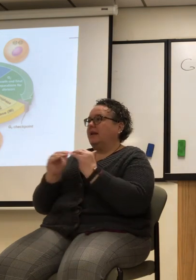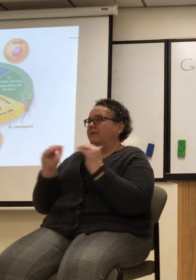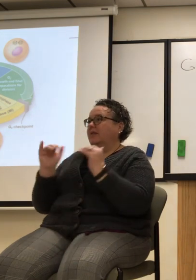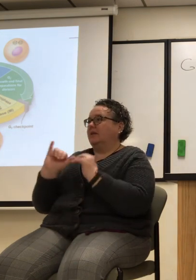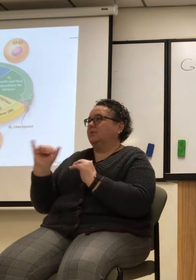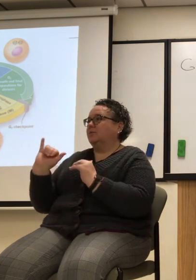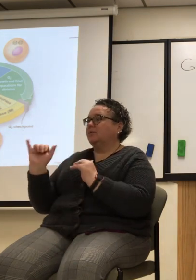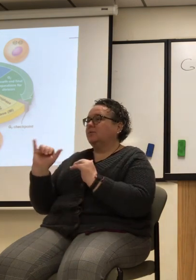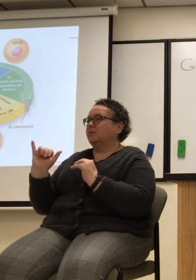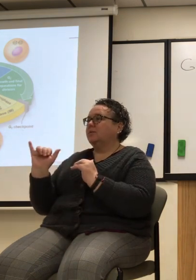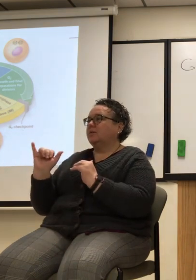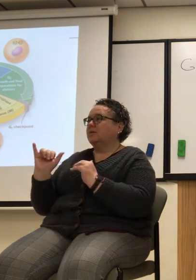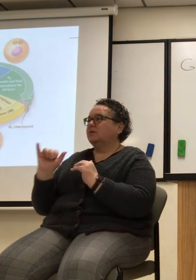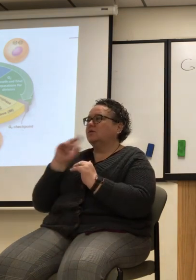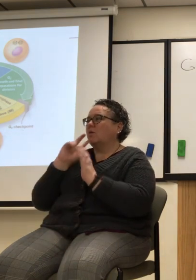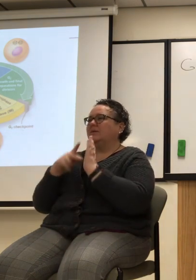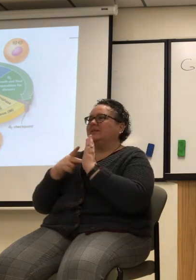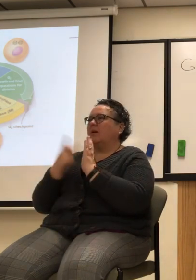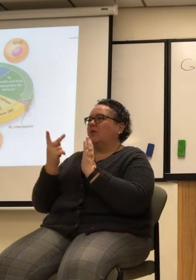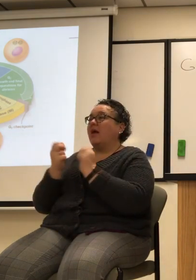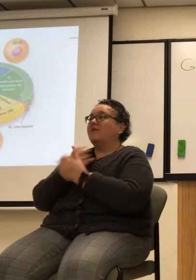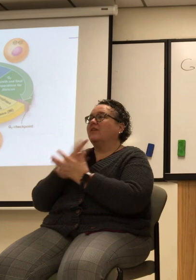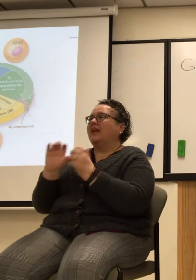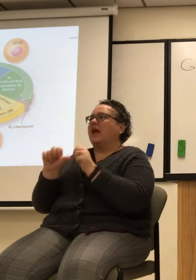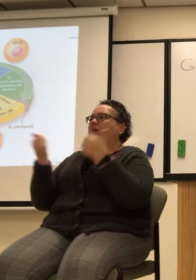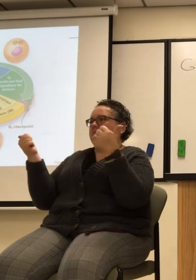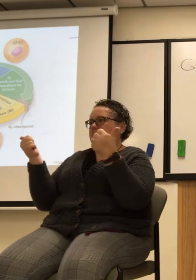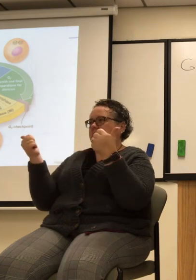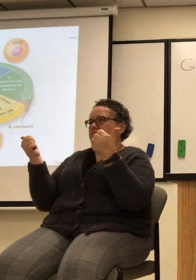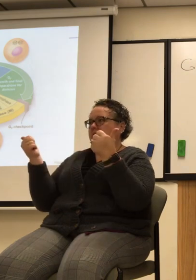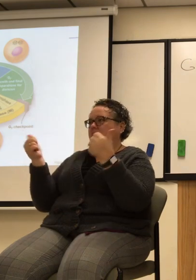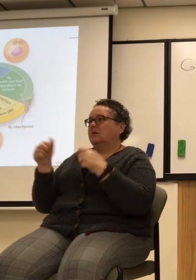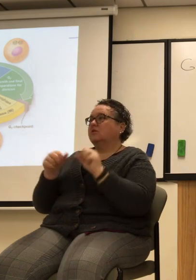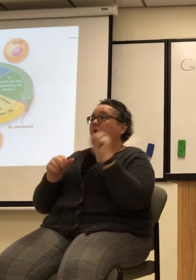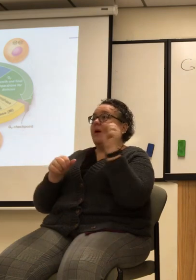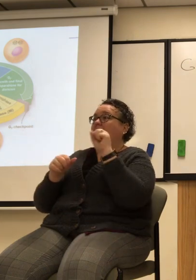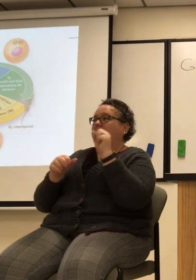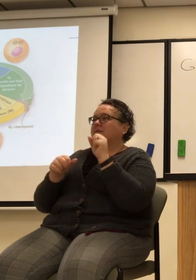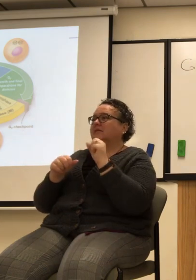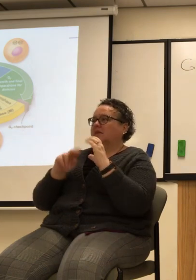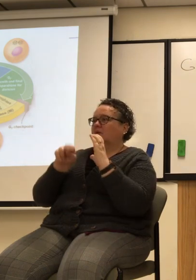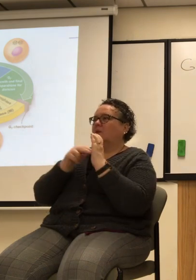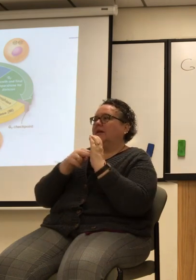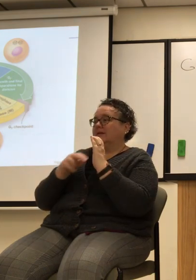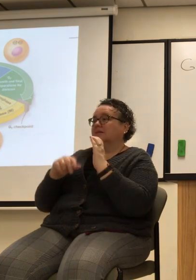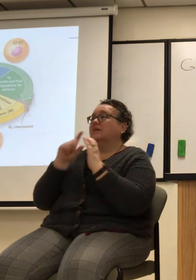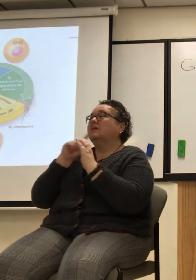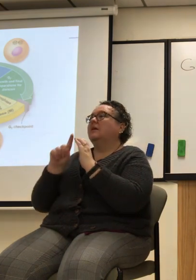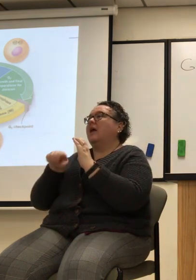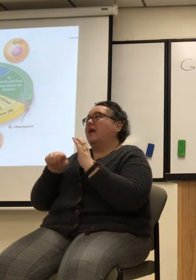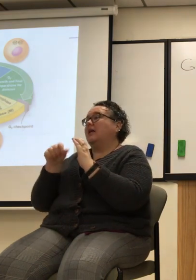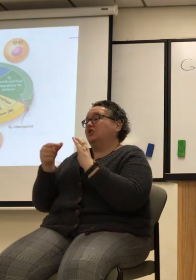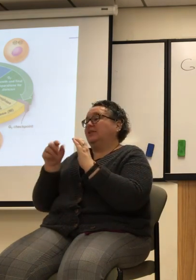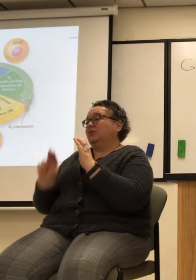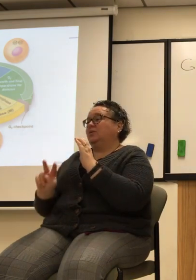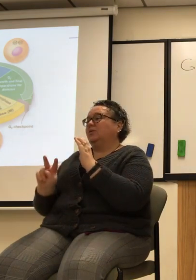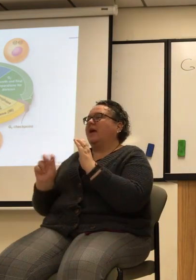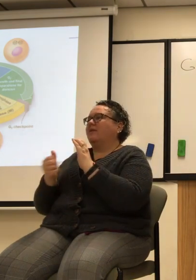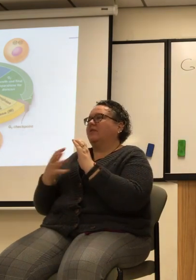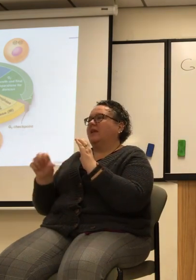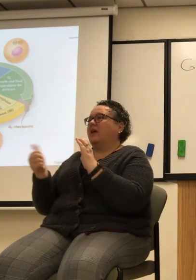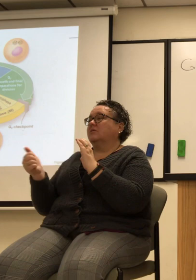I'll just say double cytoplasm. In particular, you double